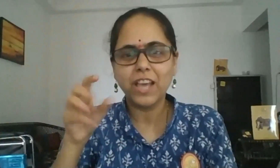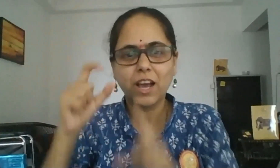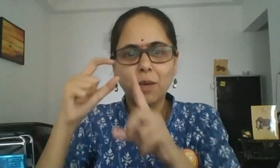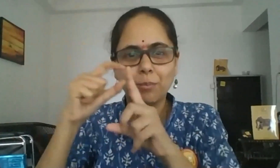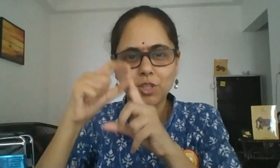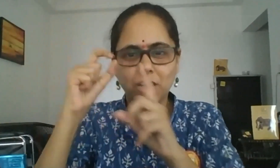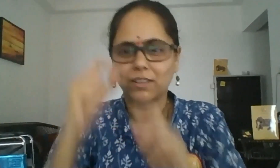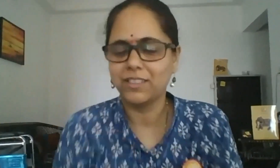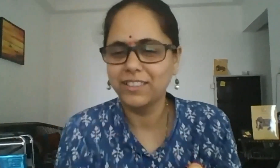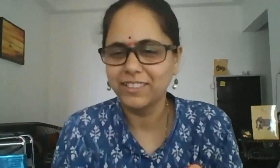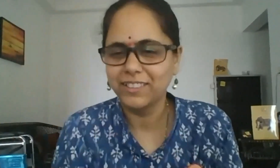Vidya Poshak.